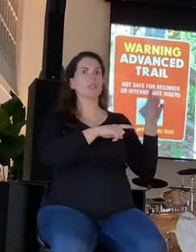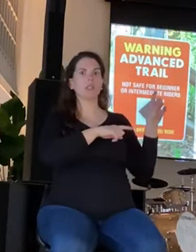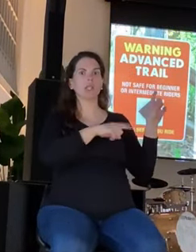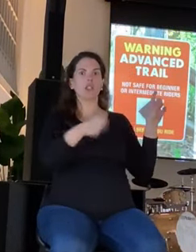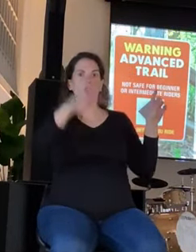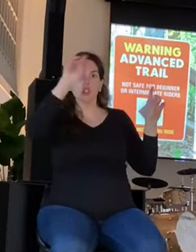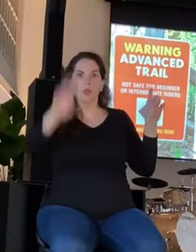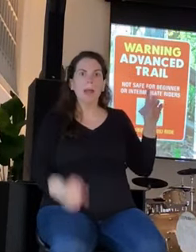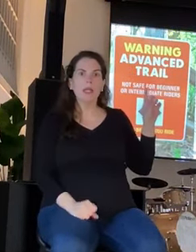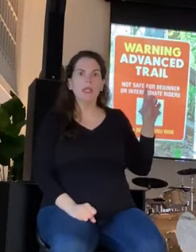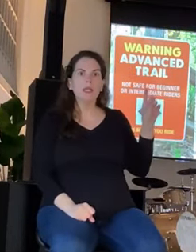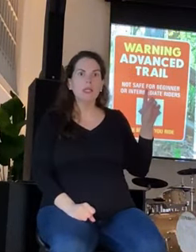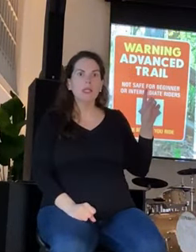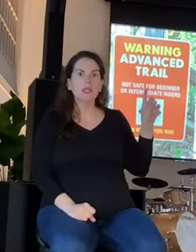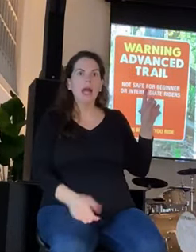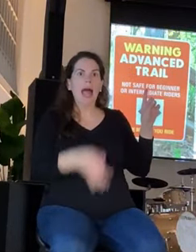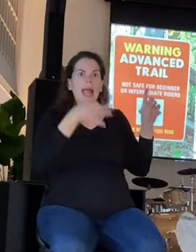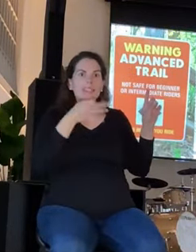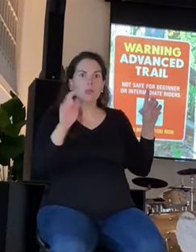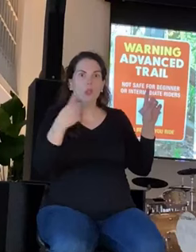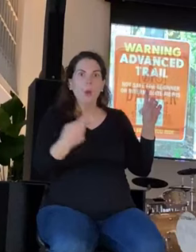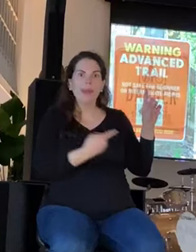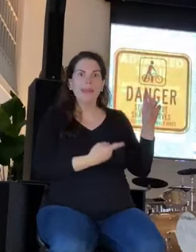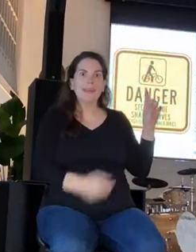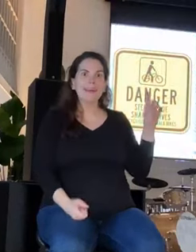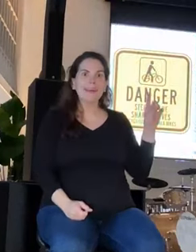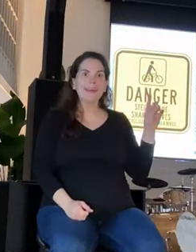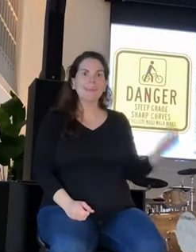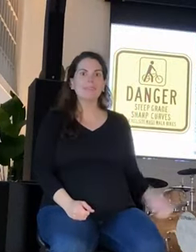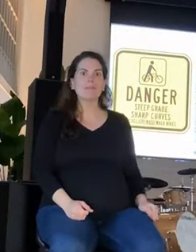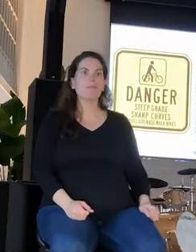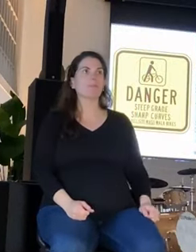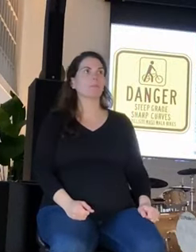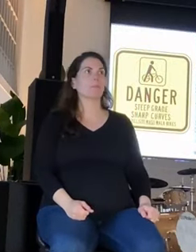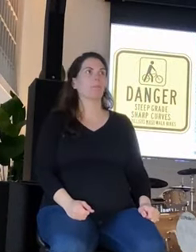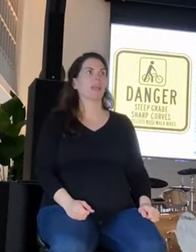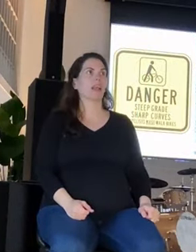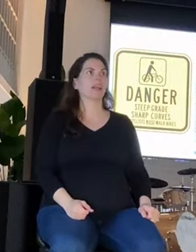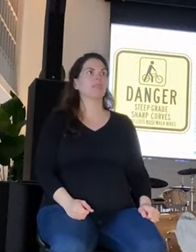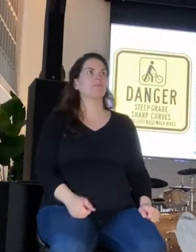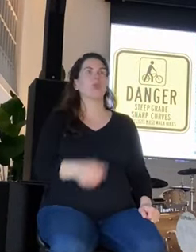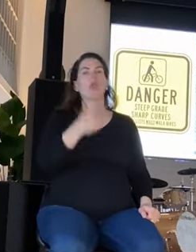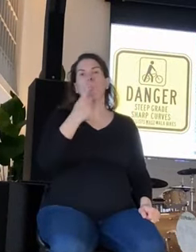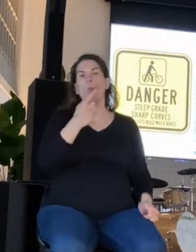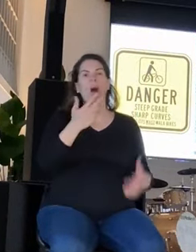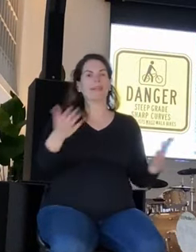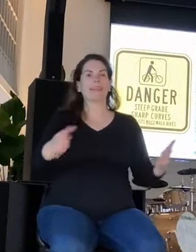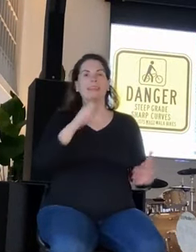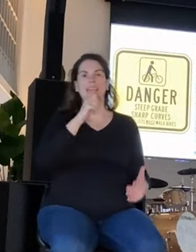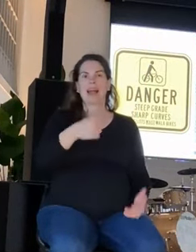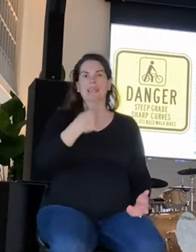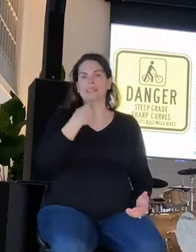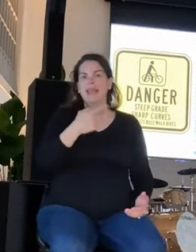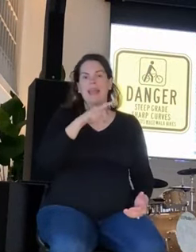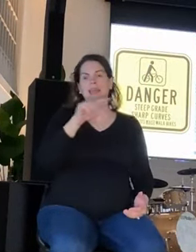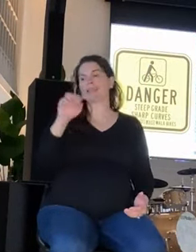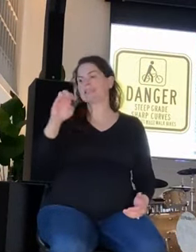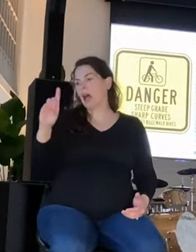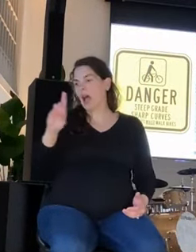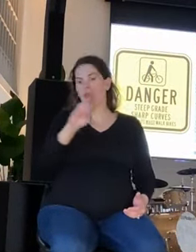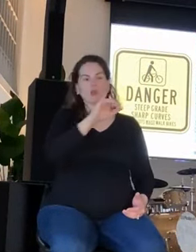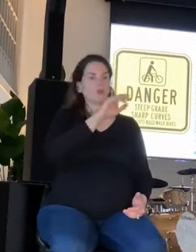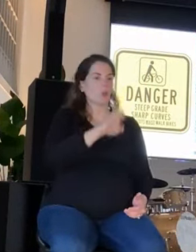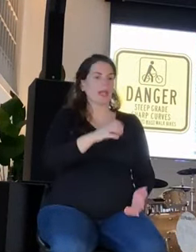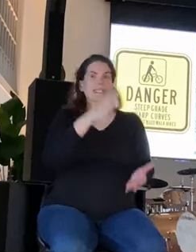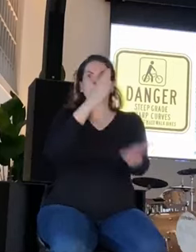you're stupid. Experts only. Turn around. I mean, all it didn't say was Todd and Julie stop. That's all it didn't say,